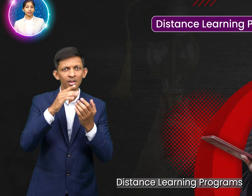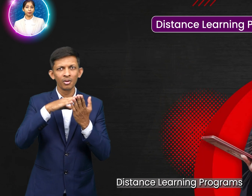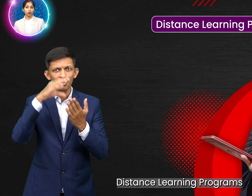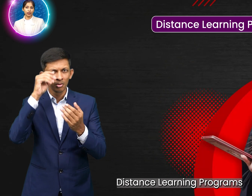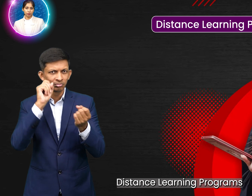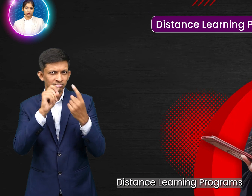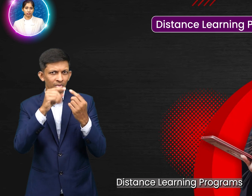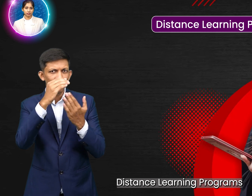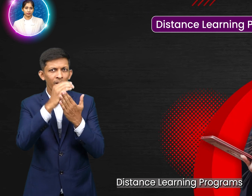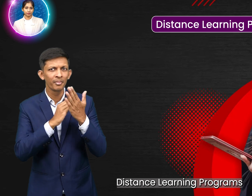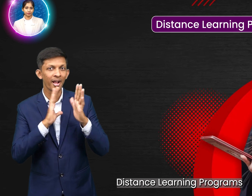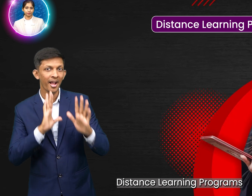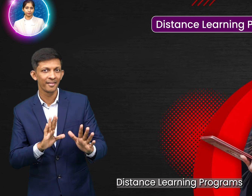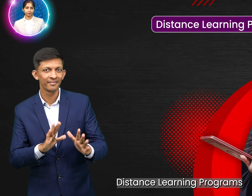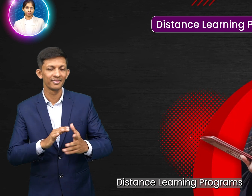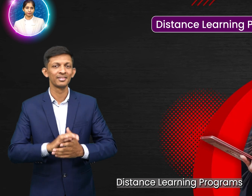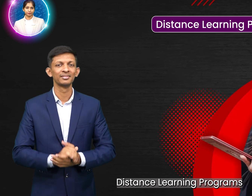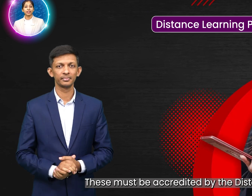Distance learning programs.